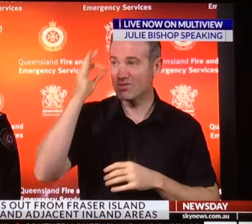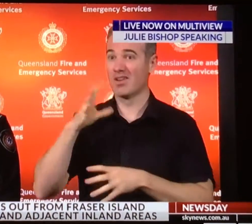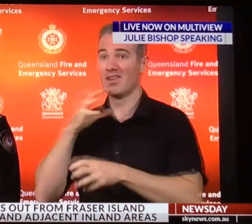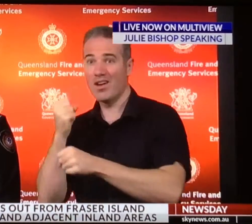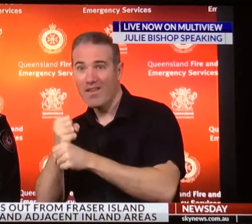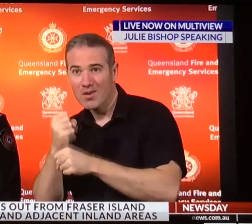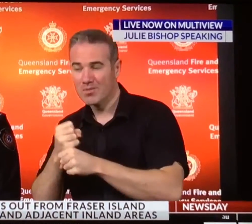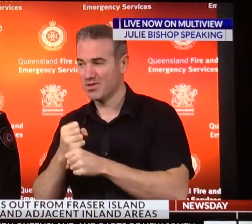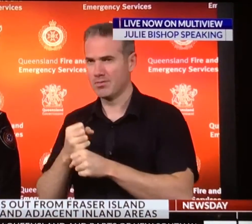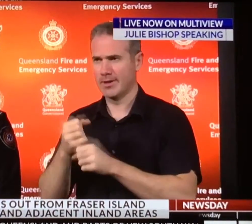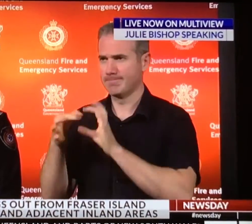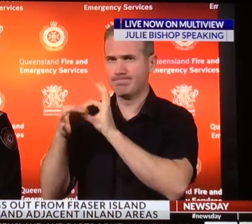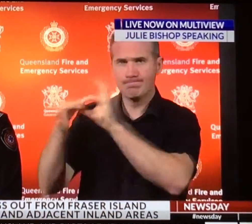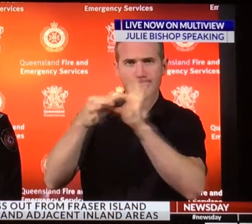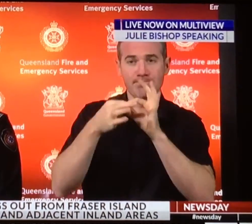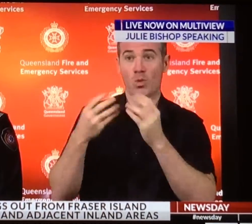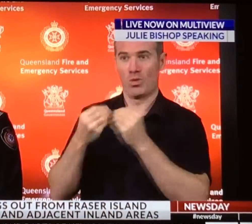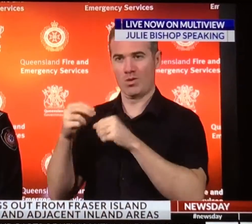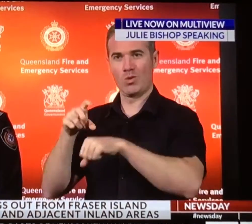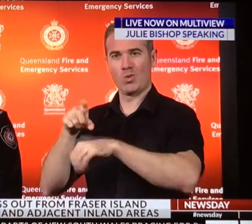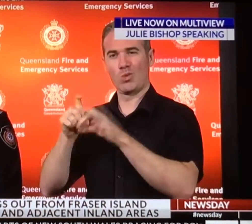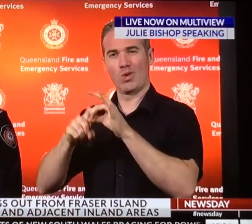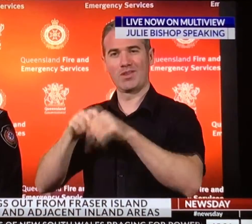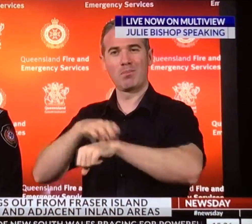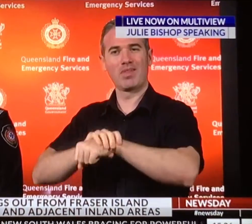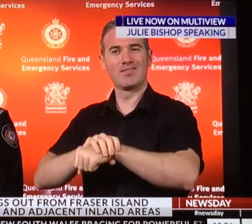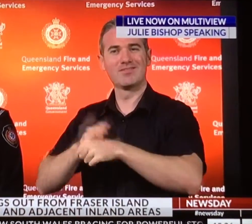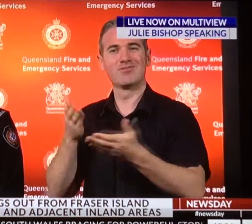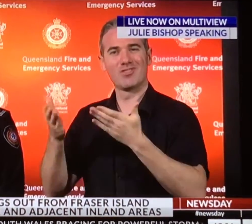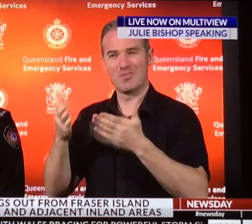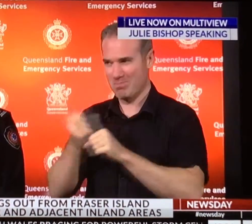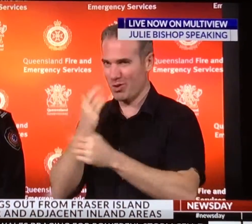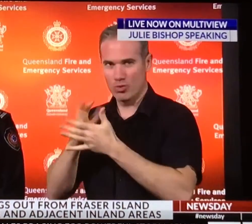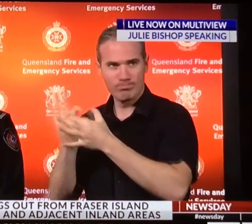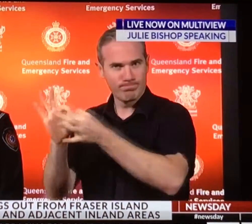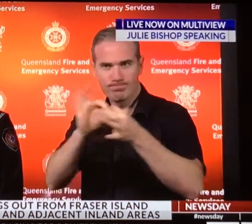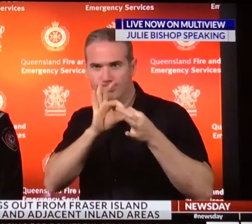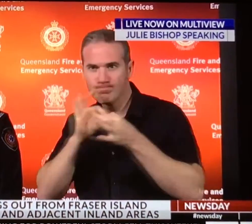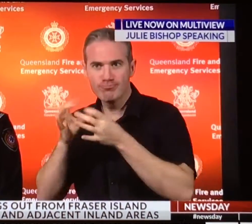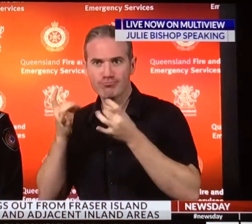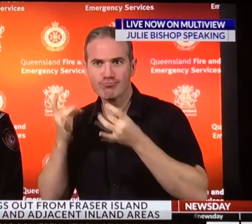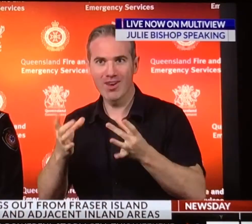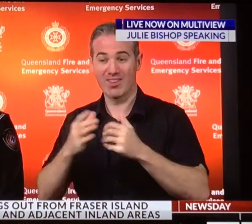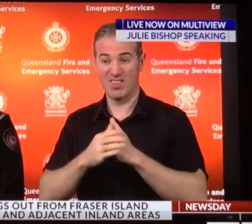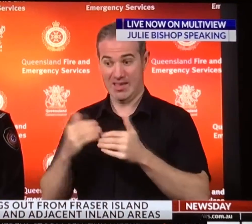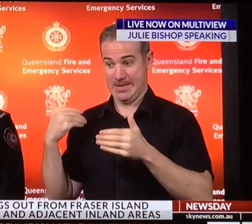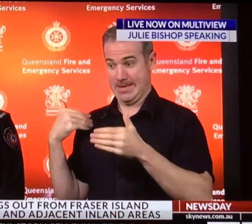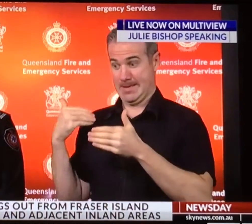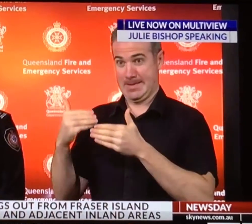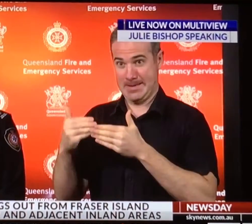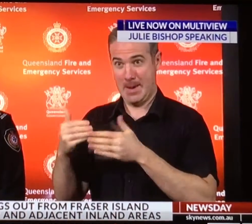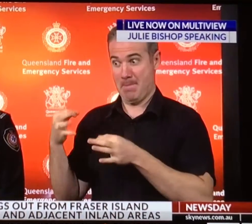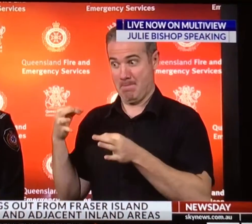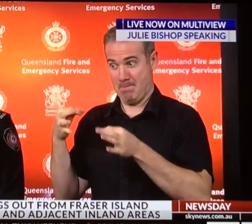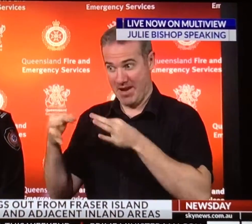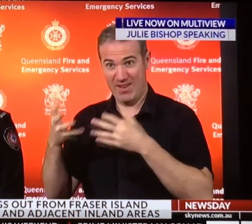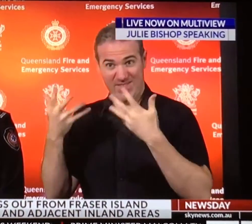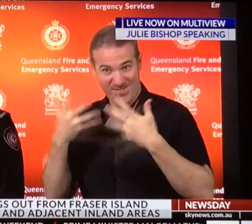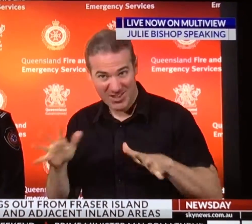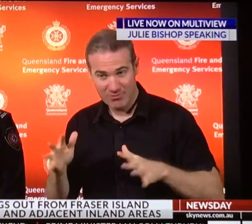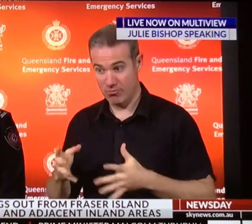Police Service, to ensure that we are prepared. So we've been through the planning phase, now the preparation phase, and if